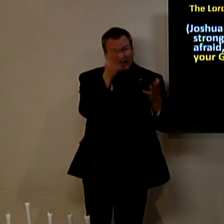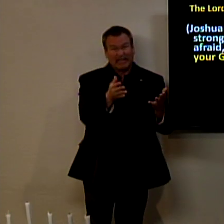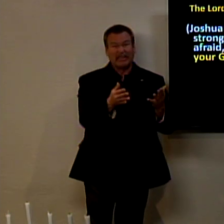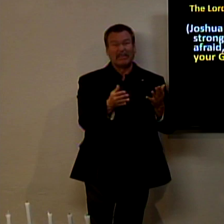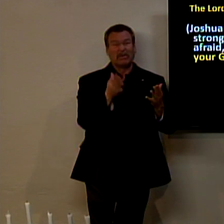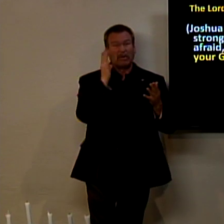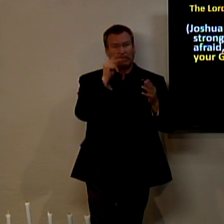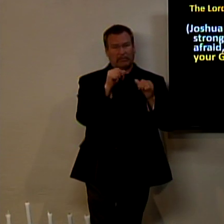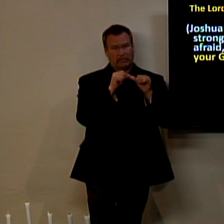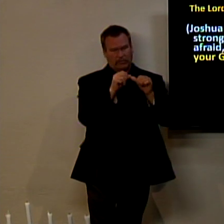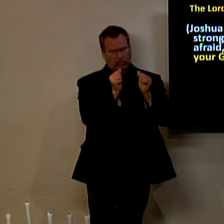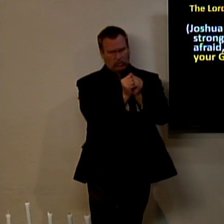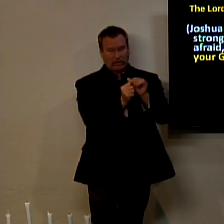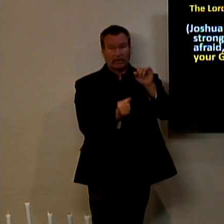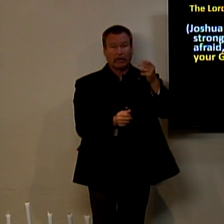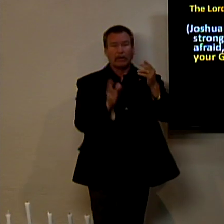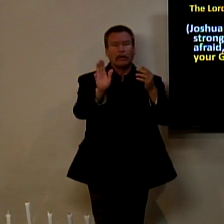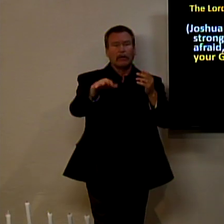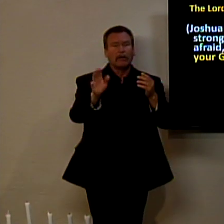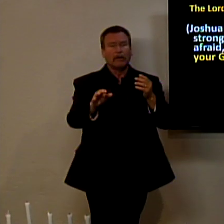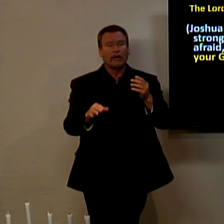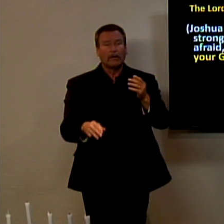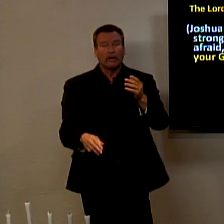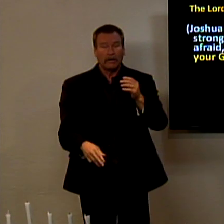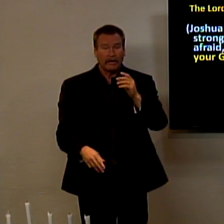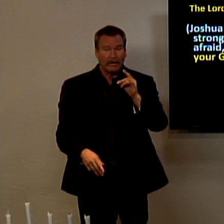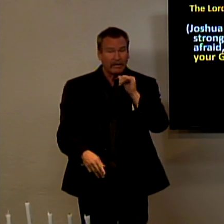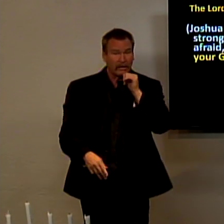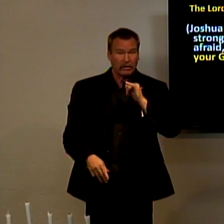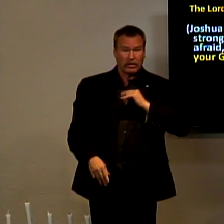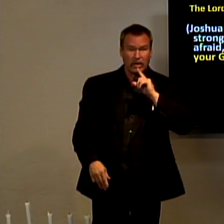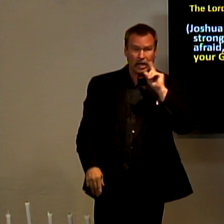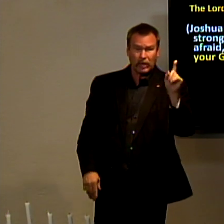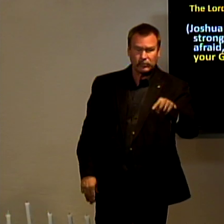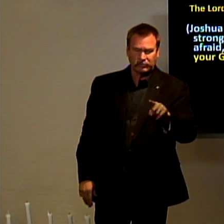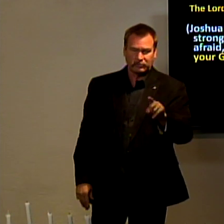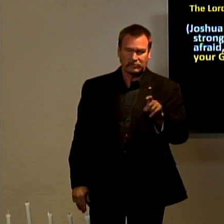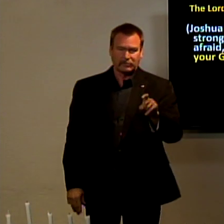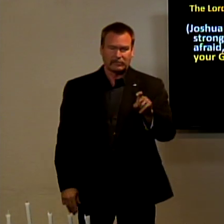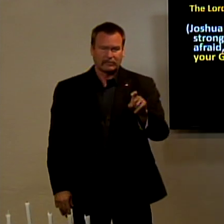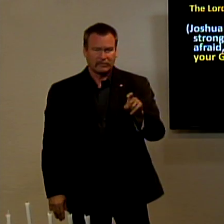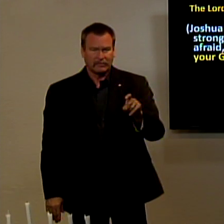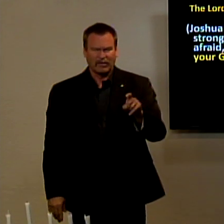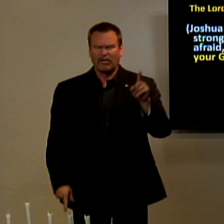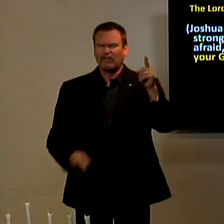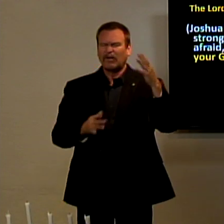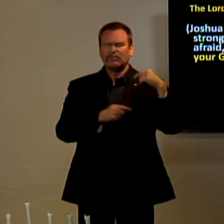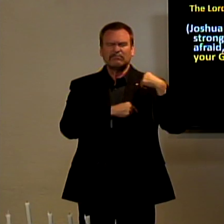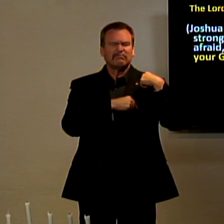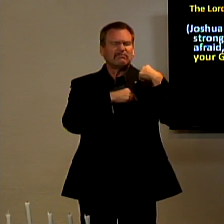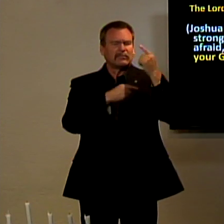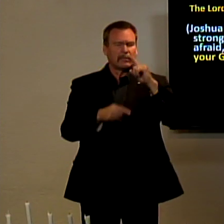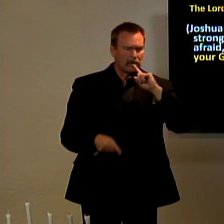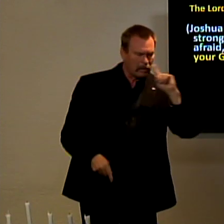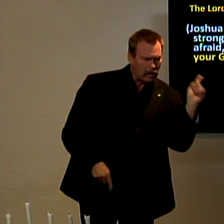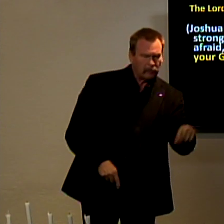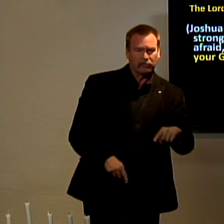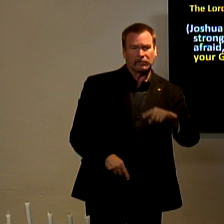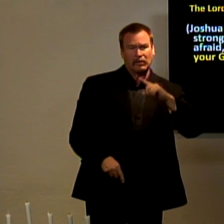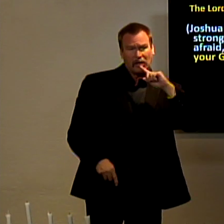The Lord told Joshua that he would be with Joshua. Think about this. God said, have I not commanded